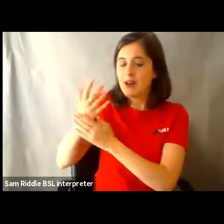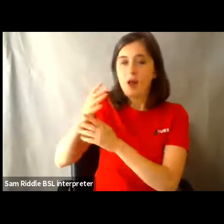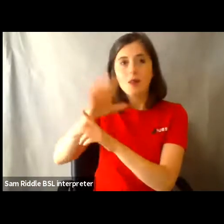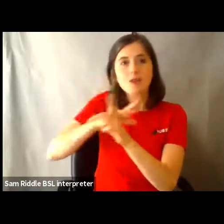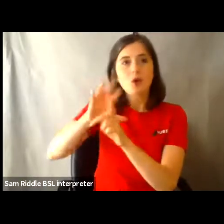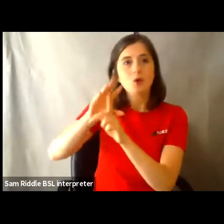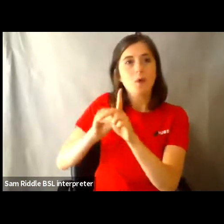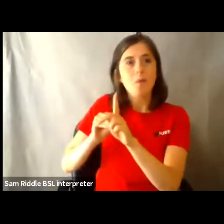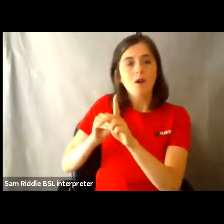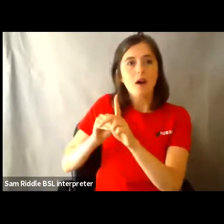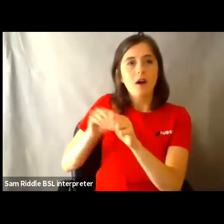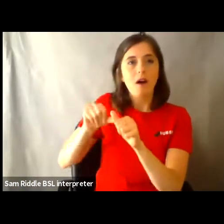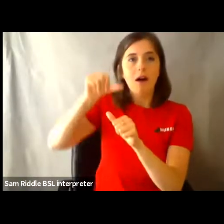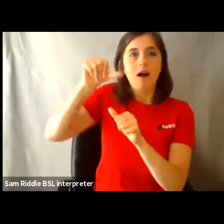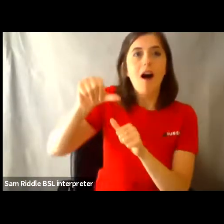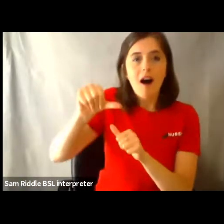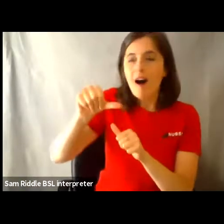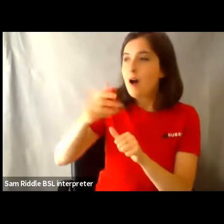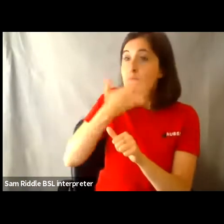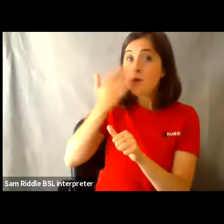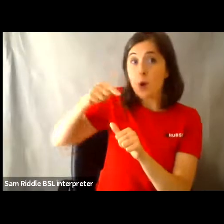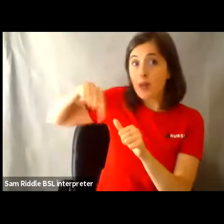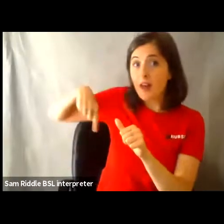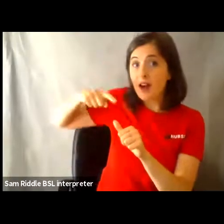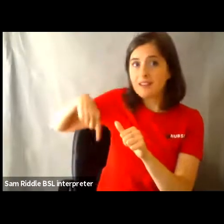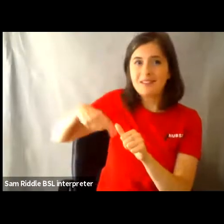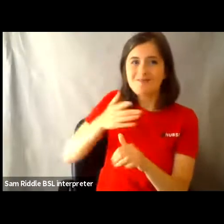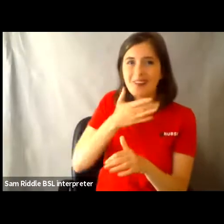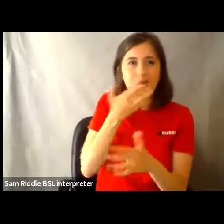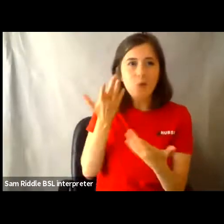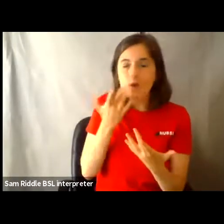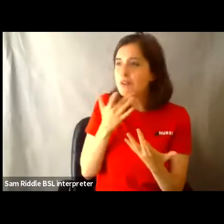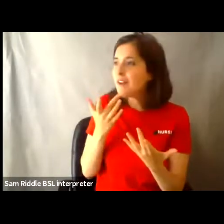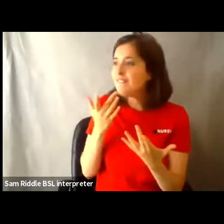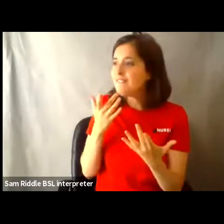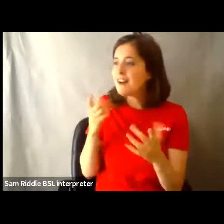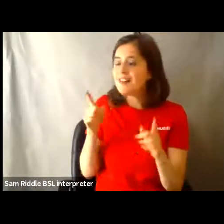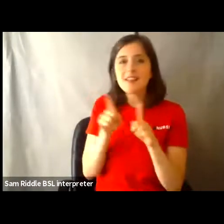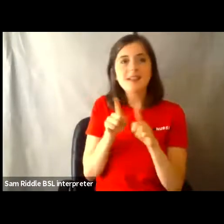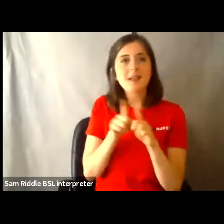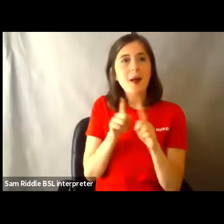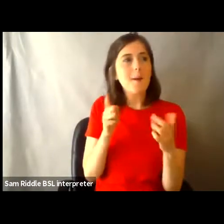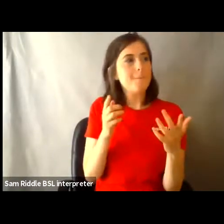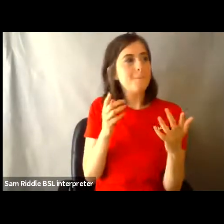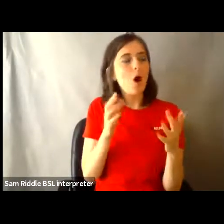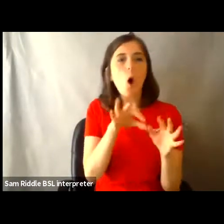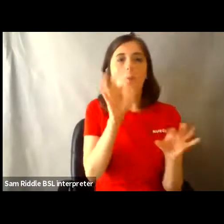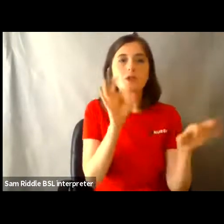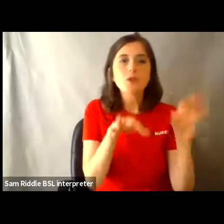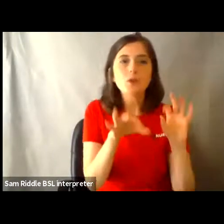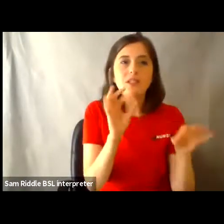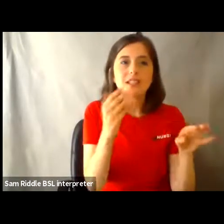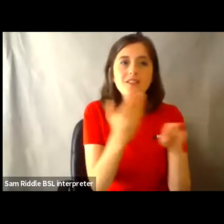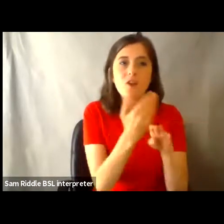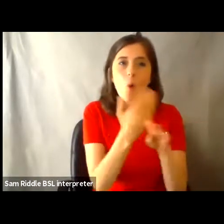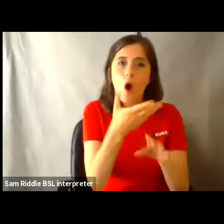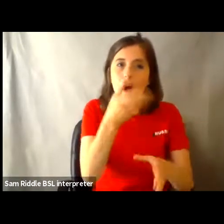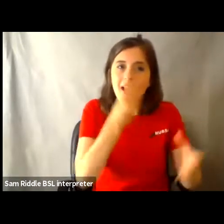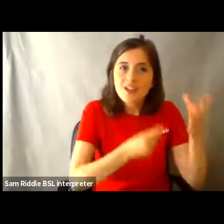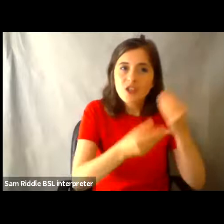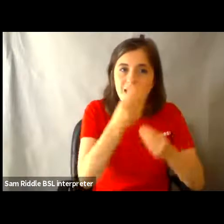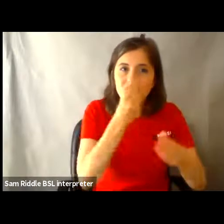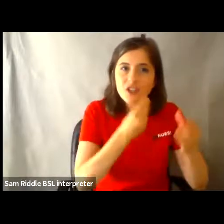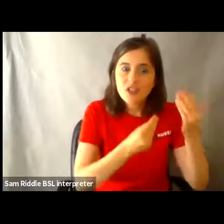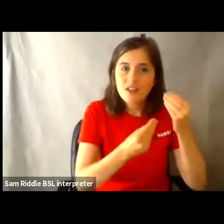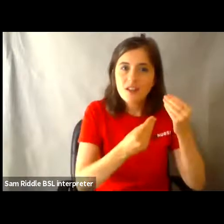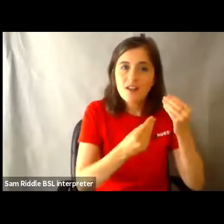not have been able to enjoy the many opportunities in terms of work and education that I've enjoyed. But however, as